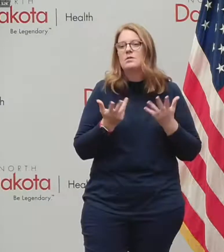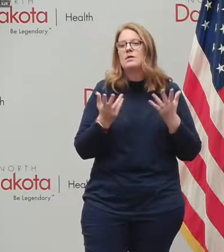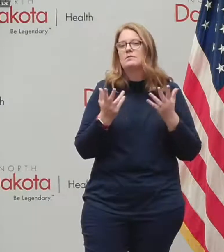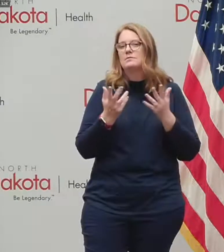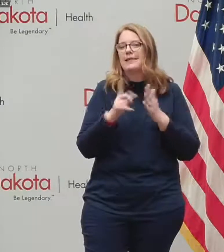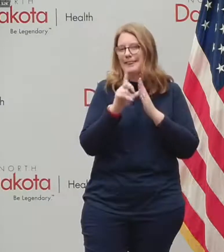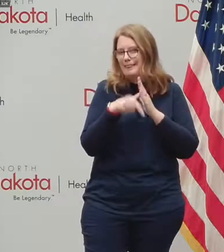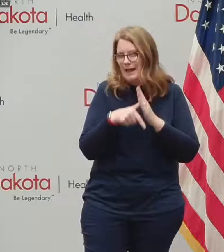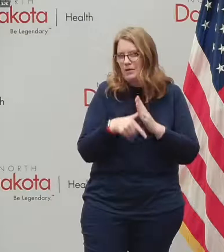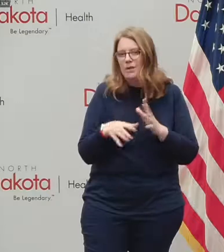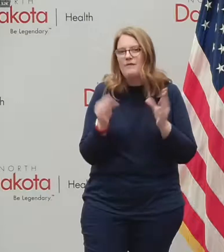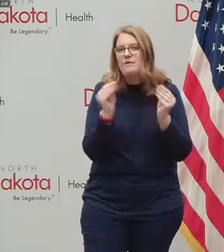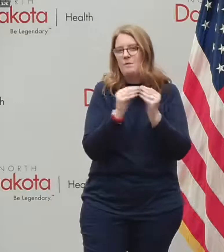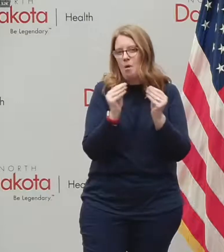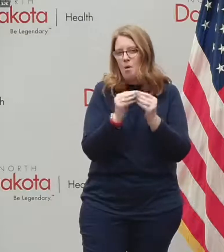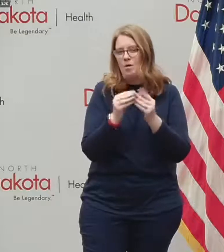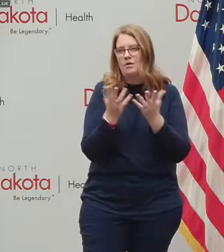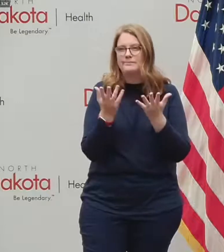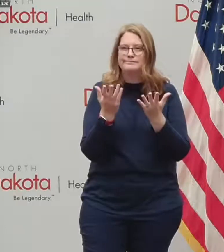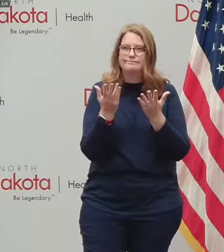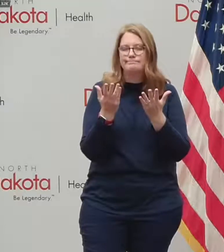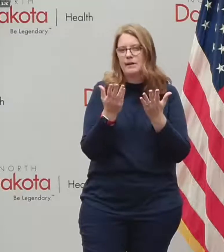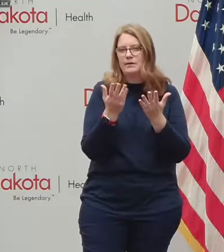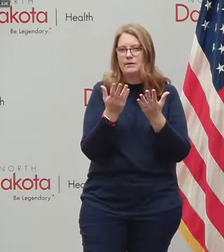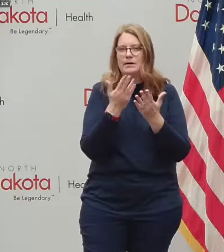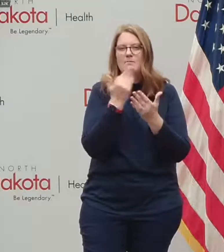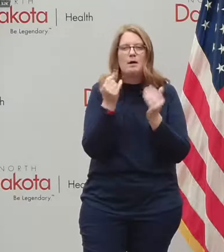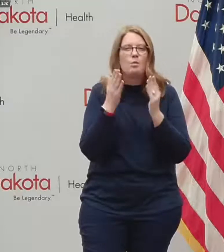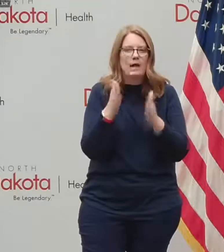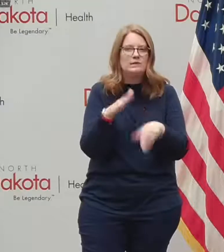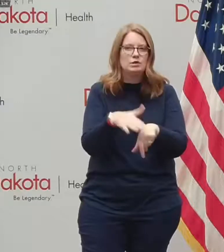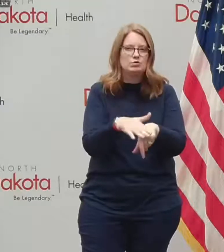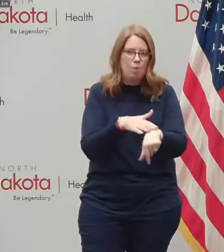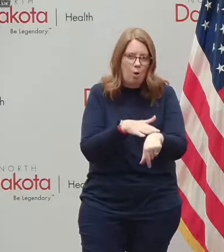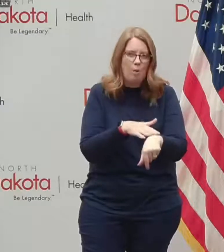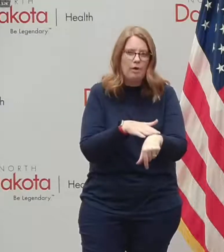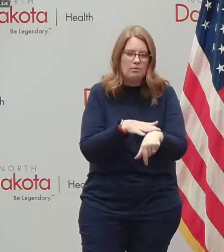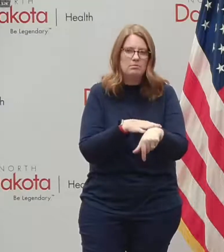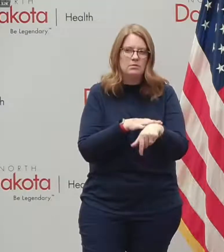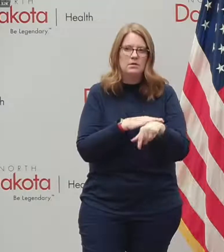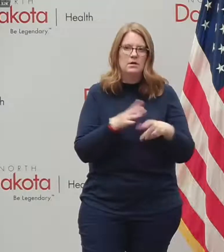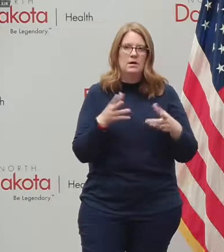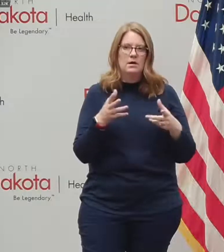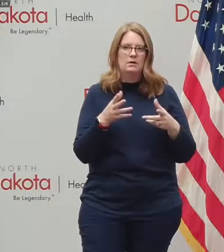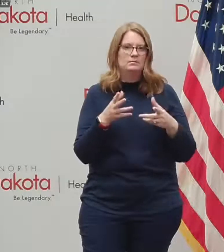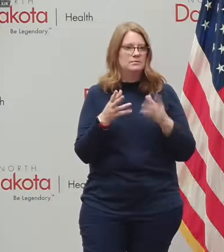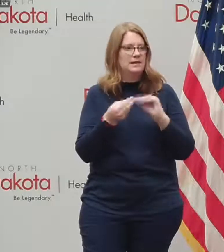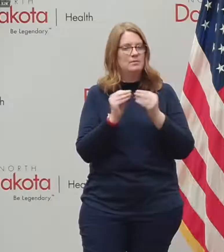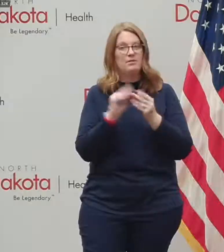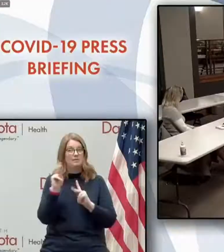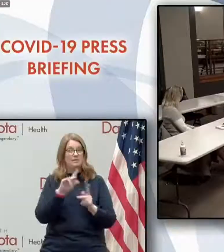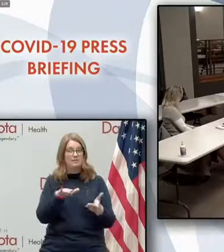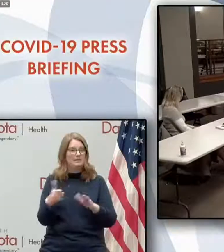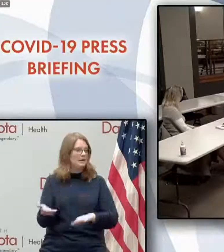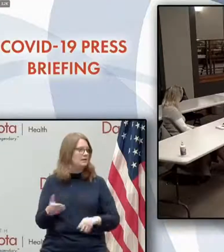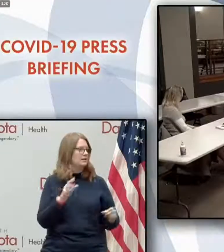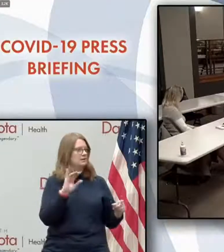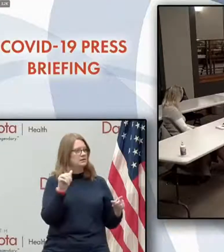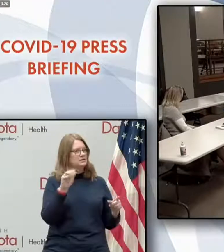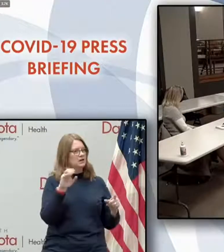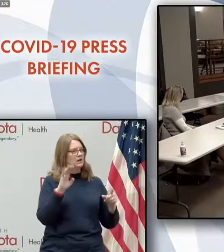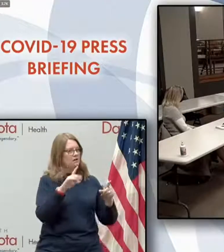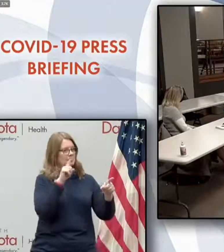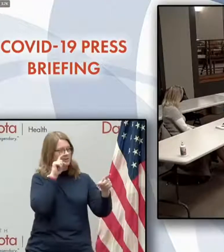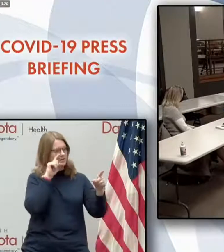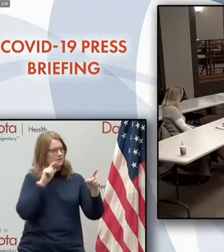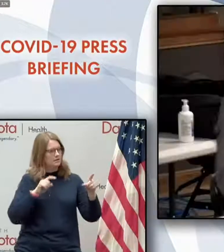help, particularly as it relates to slowing the mortality of this disease. Jacob? Thank you, Larry. I'll give you extra credit